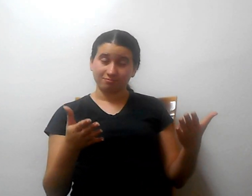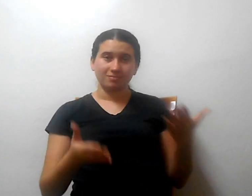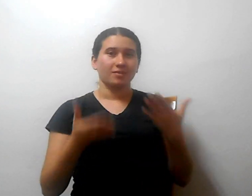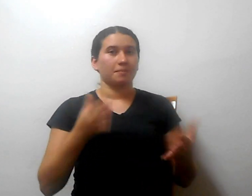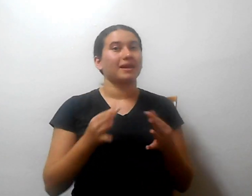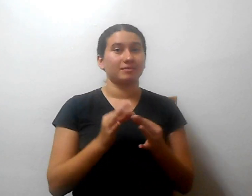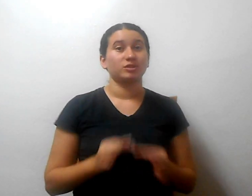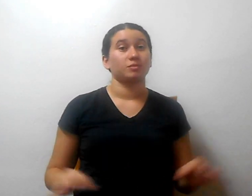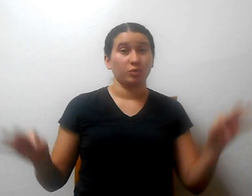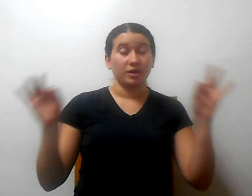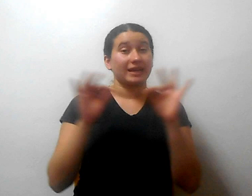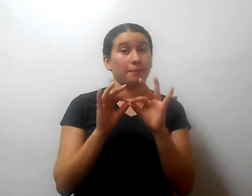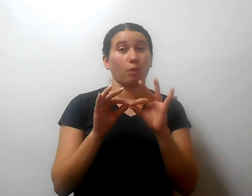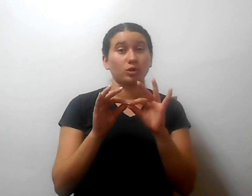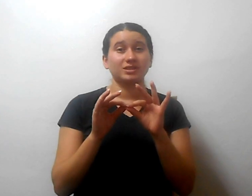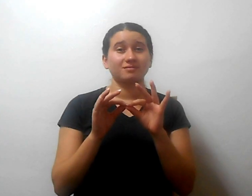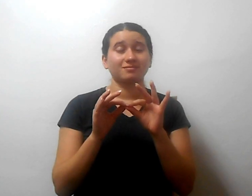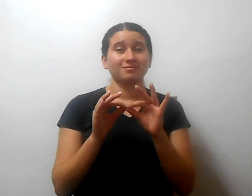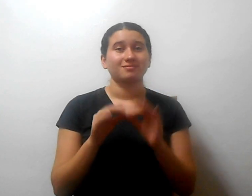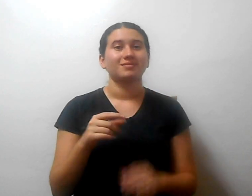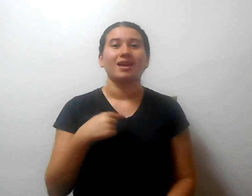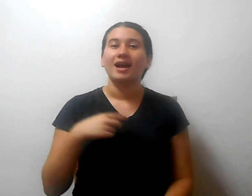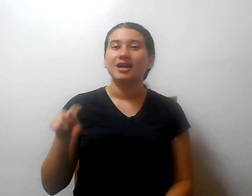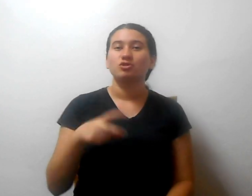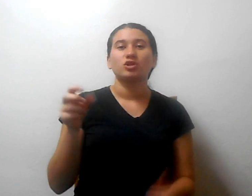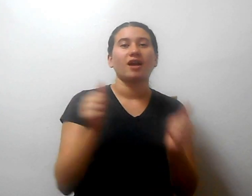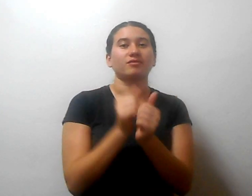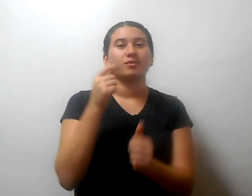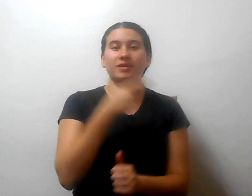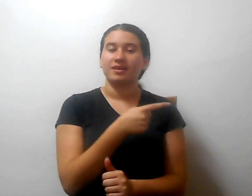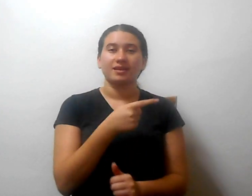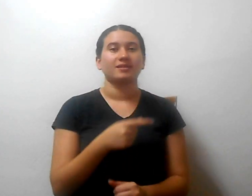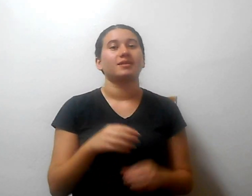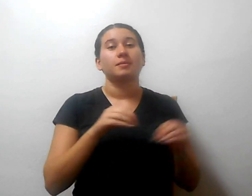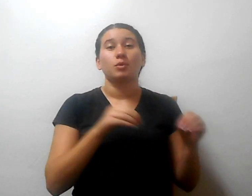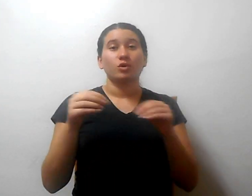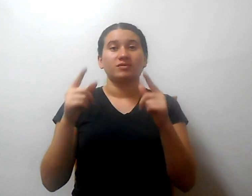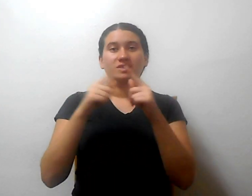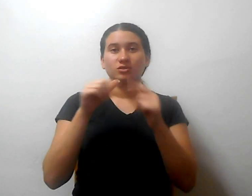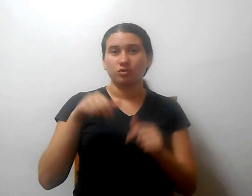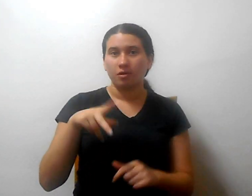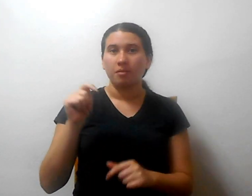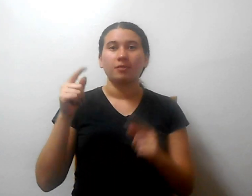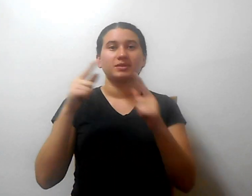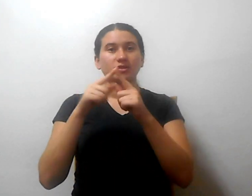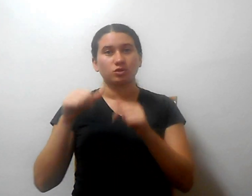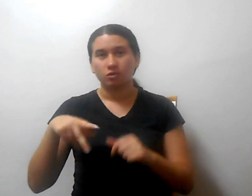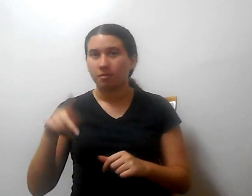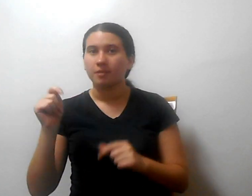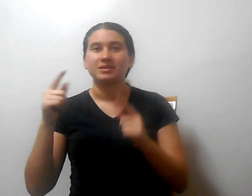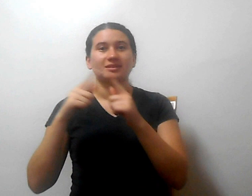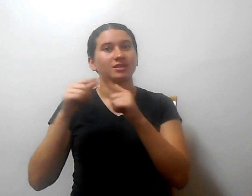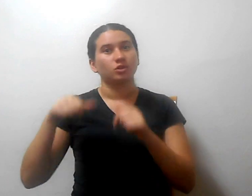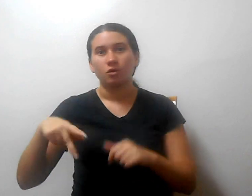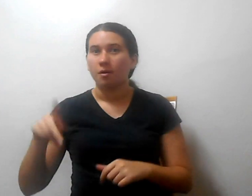Whatever it is, it must be pretty important, because I've traveled with it, moved it from apartment to apartment to